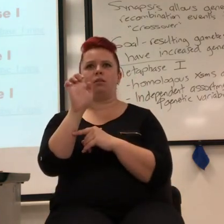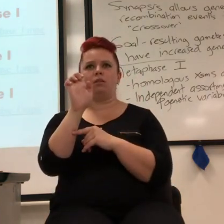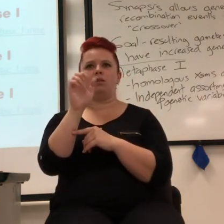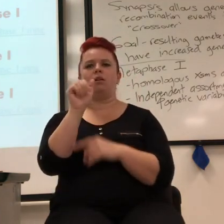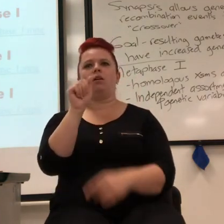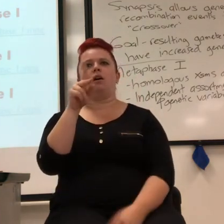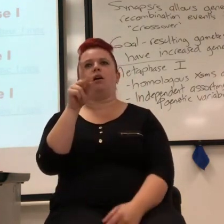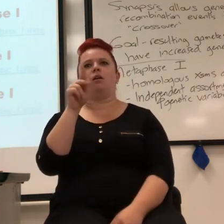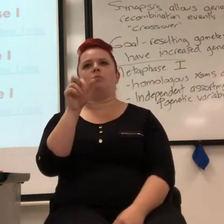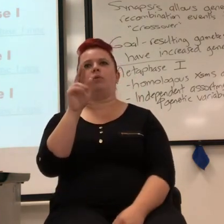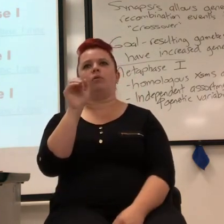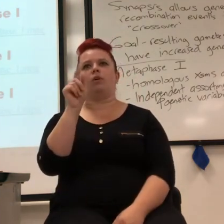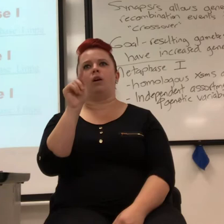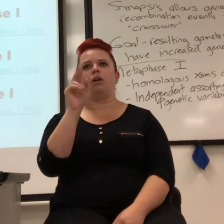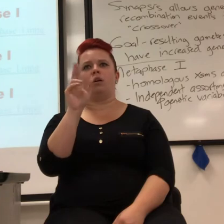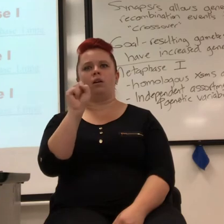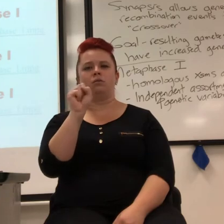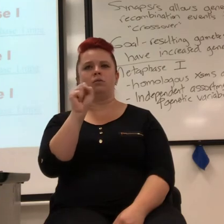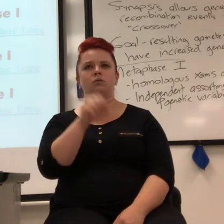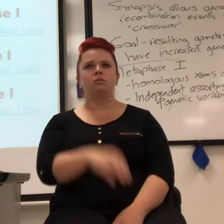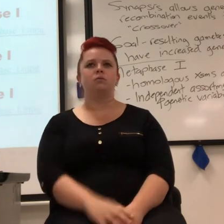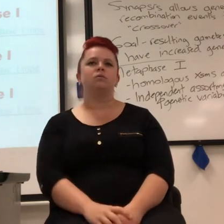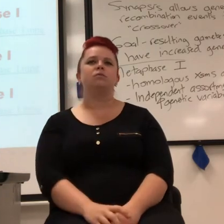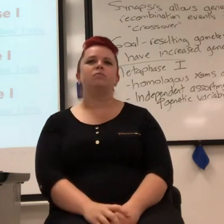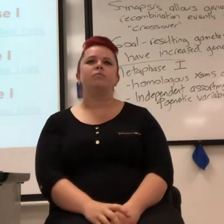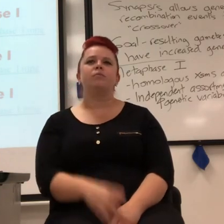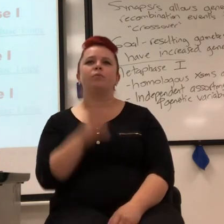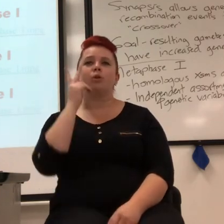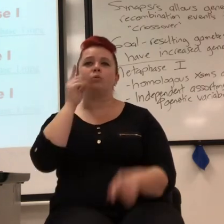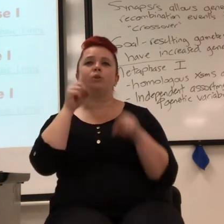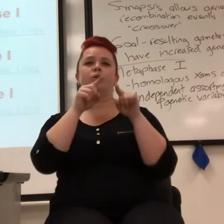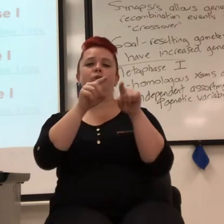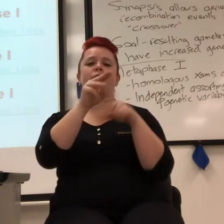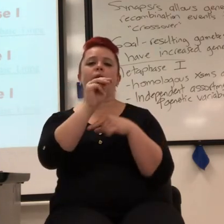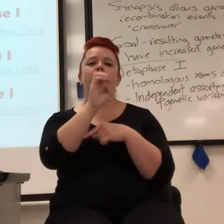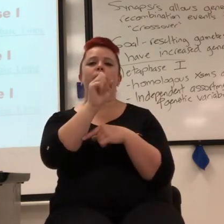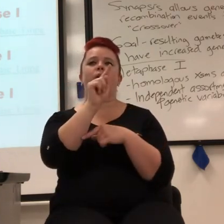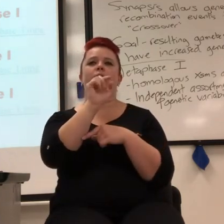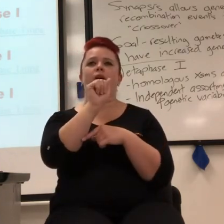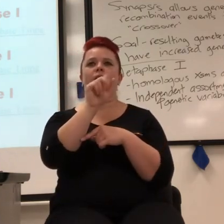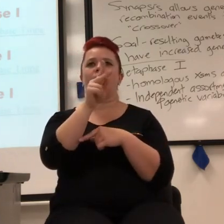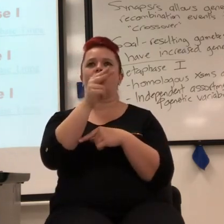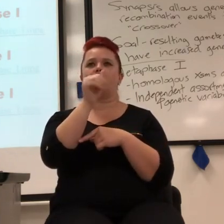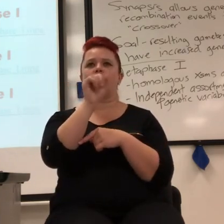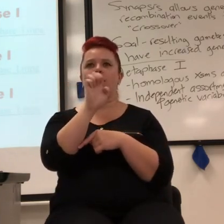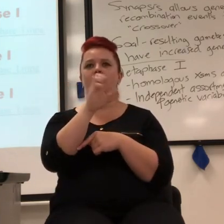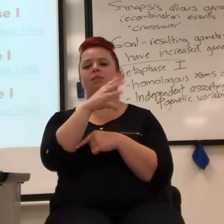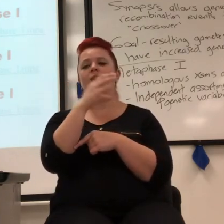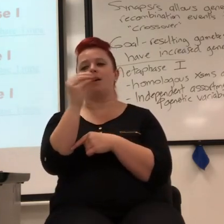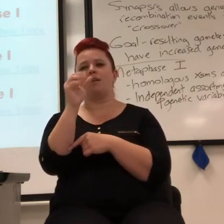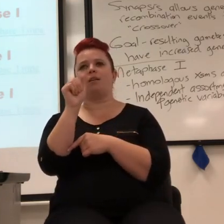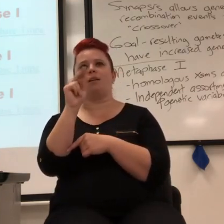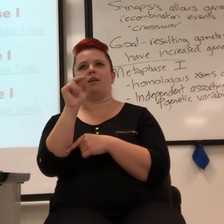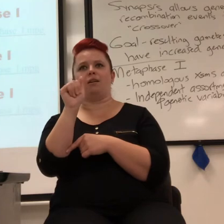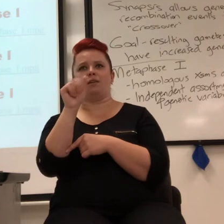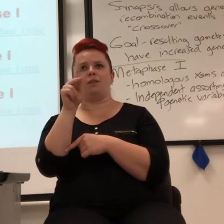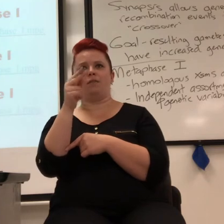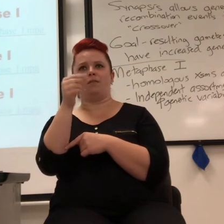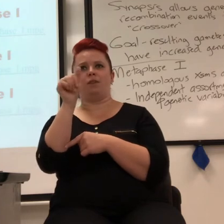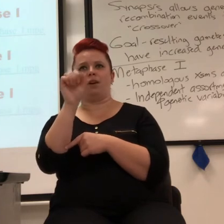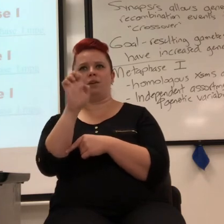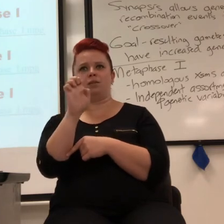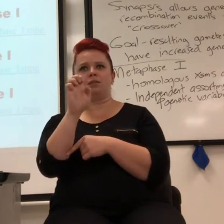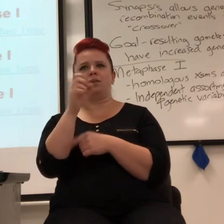apparatus. Kind of see that in metaphase and anaphase too. So what happens in anaphase one,